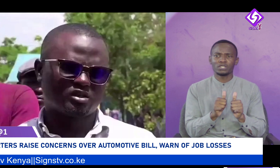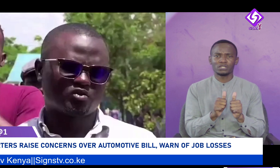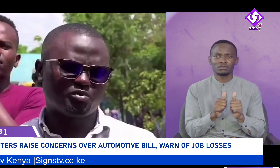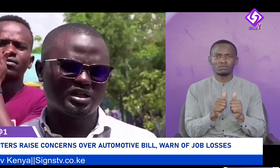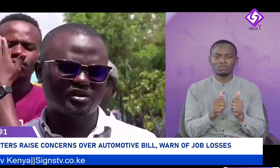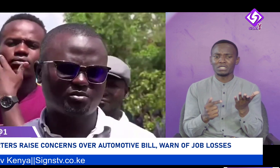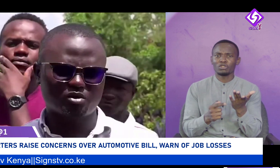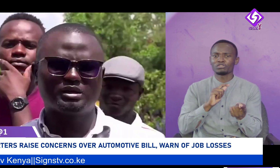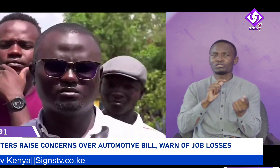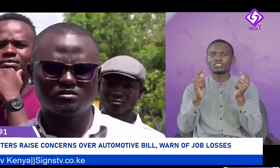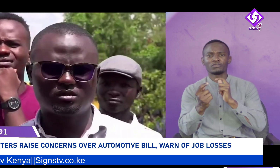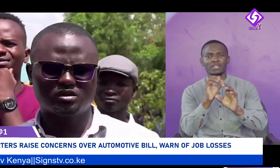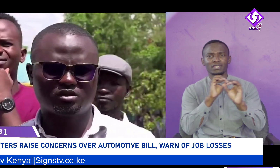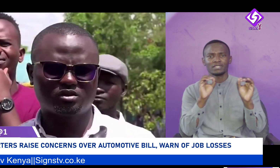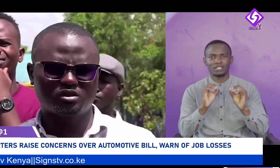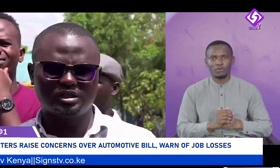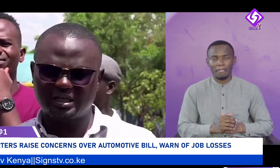We've been having a problem in Kenya